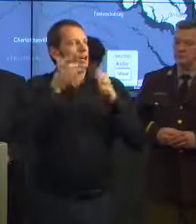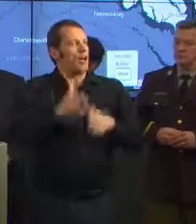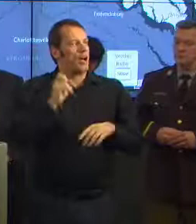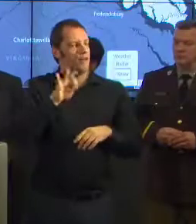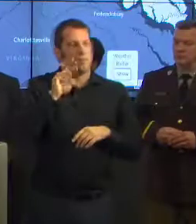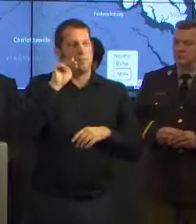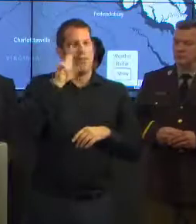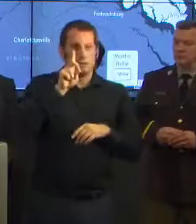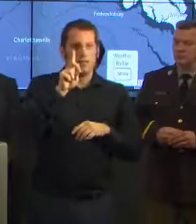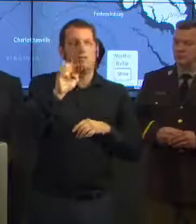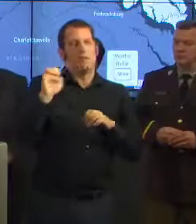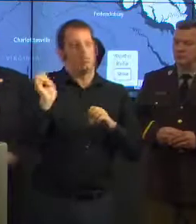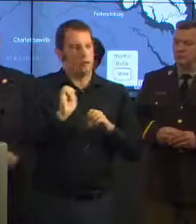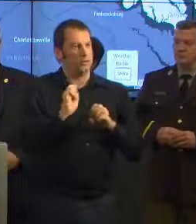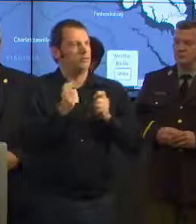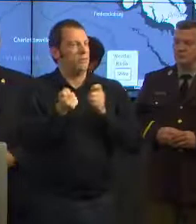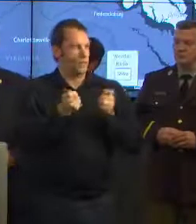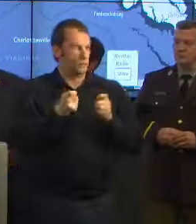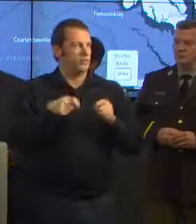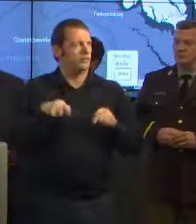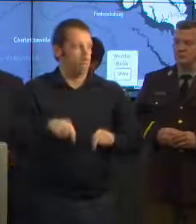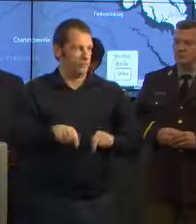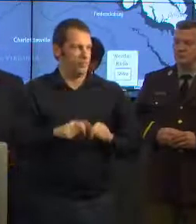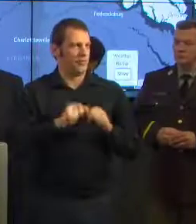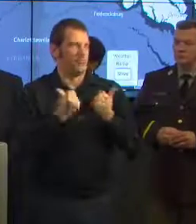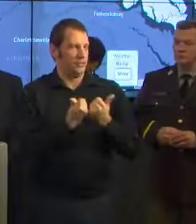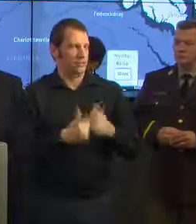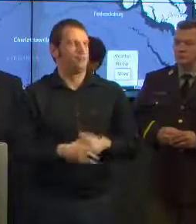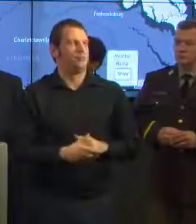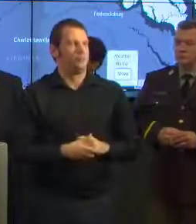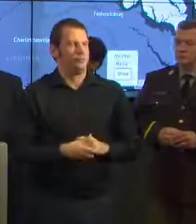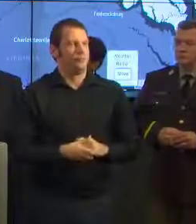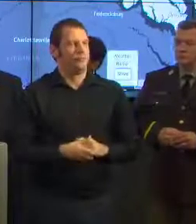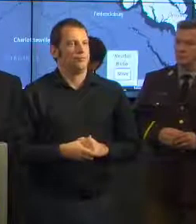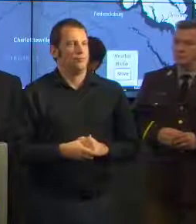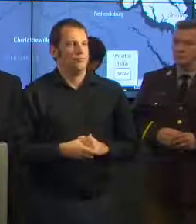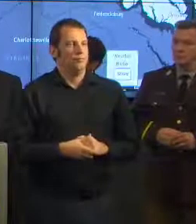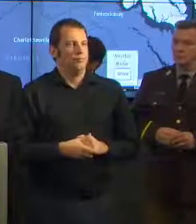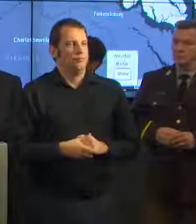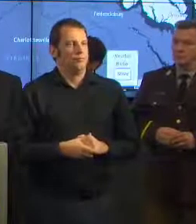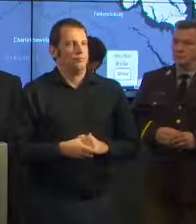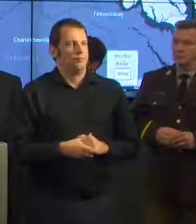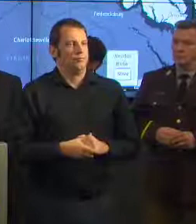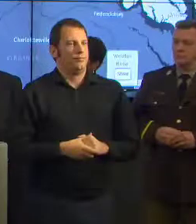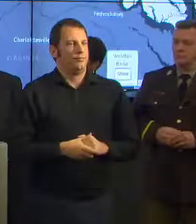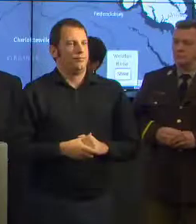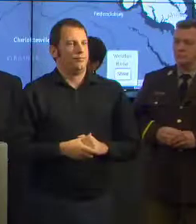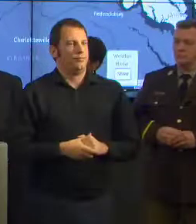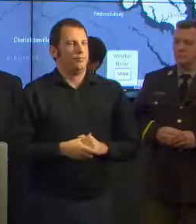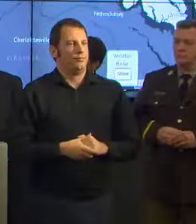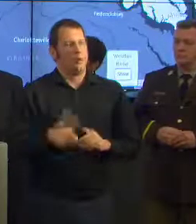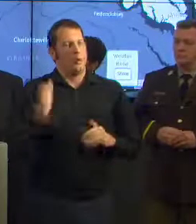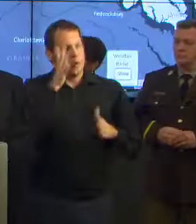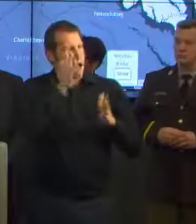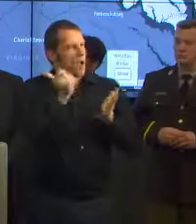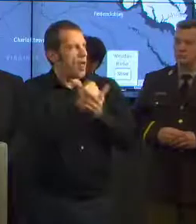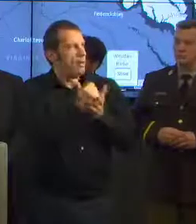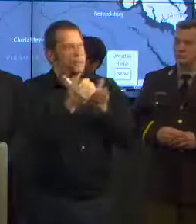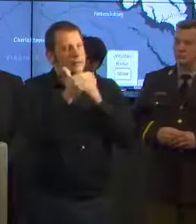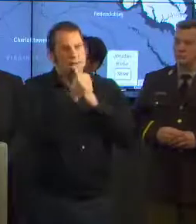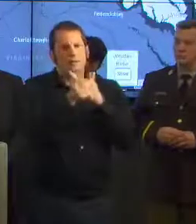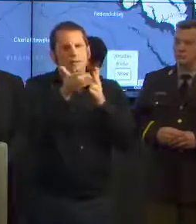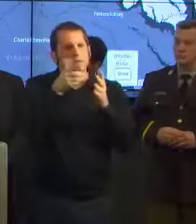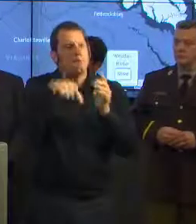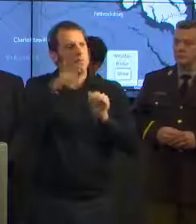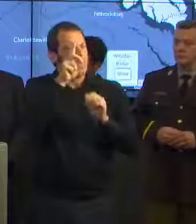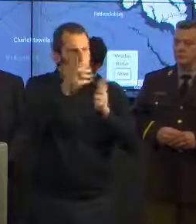Agency. He helped guide our state through numerous crises, including devastating storms and